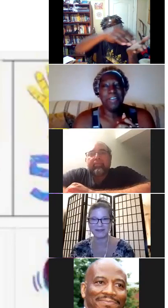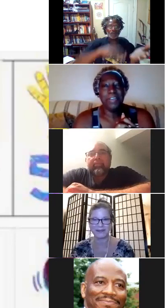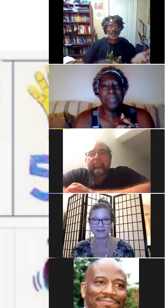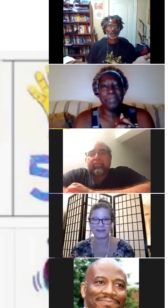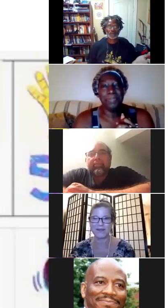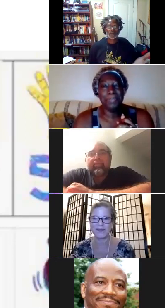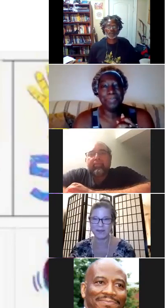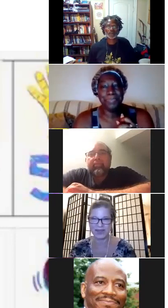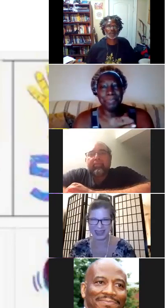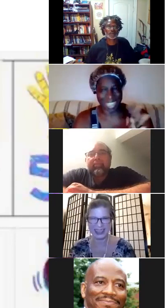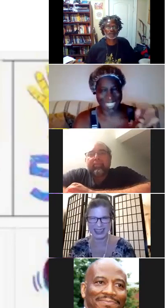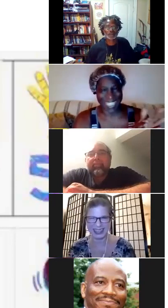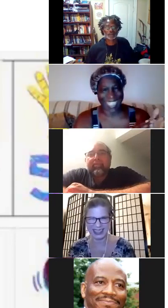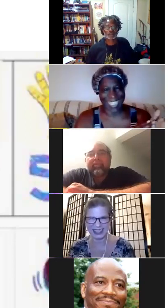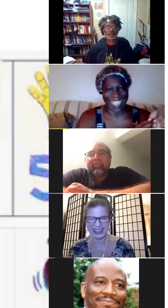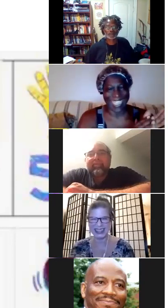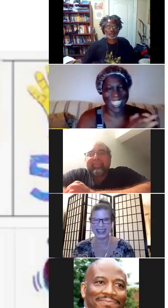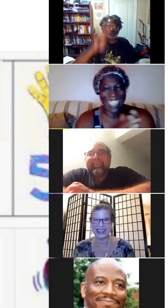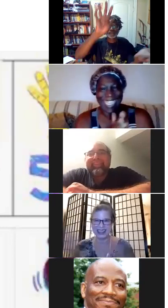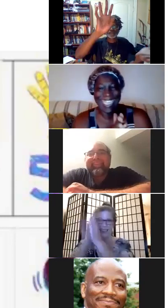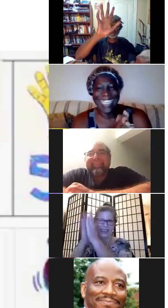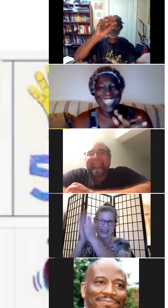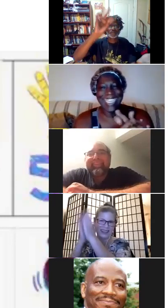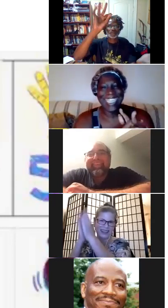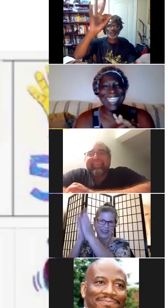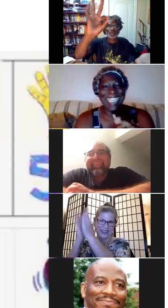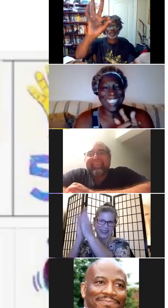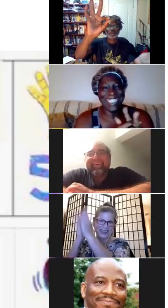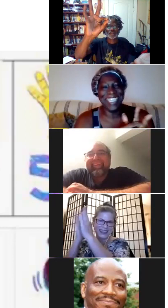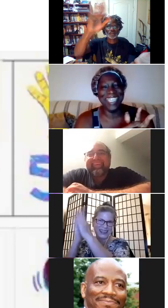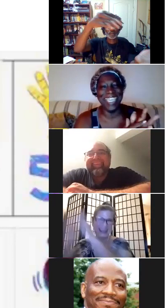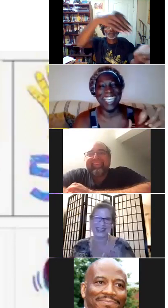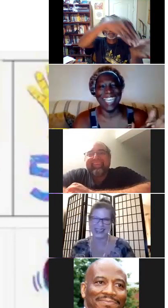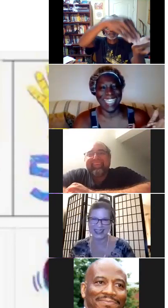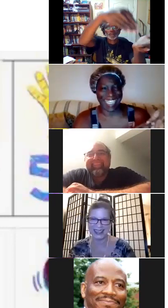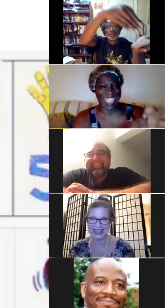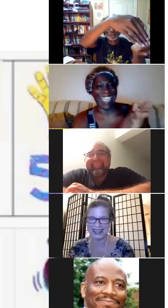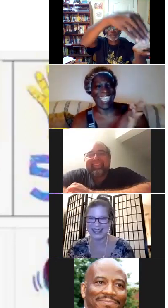maybe billions in my lifetime. So I'm gonna try to get used to the comma syndrome. Thank you.